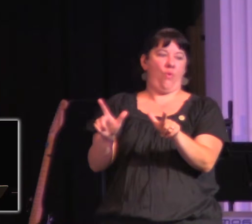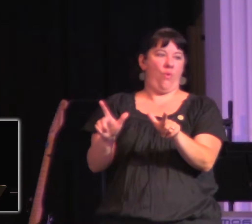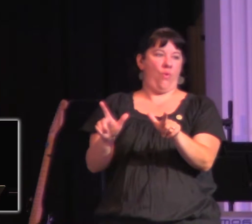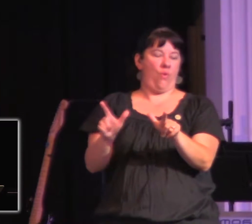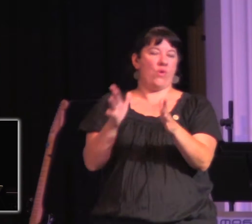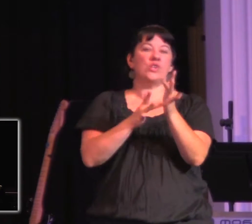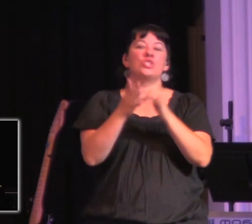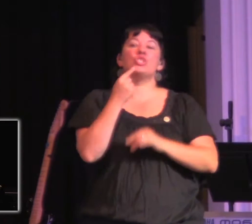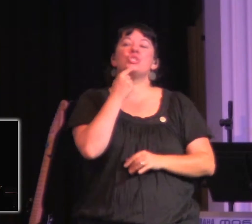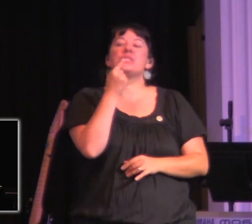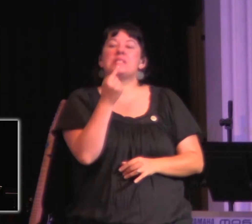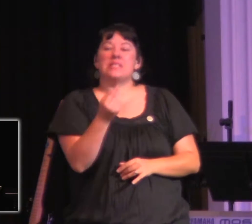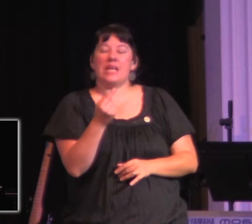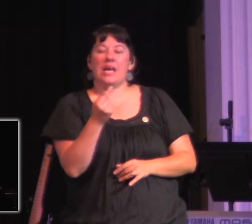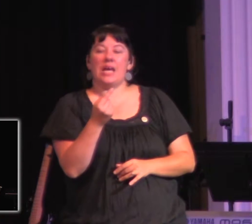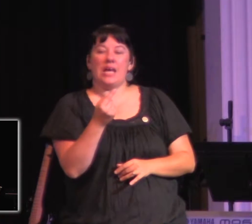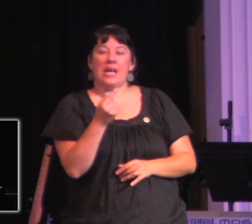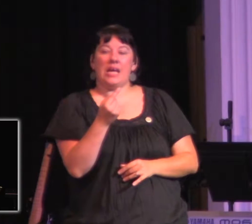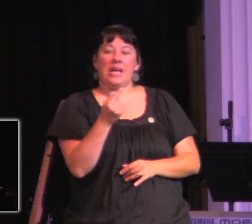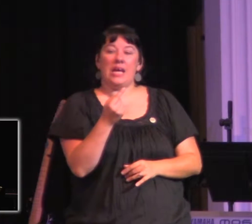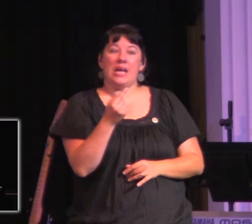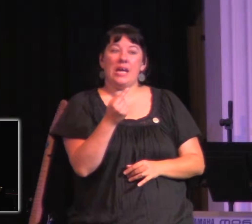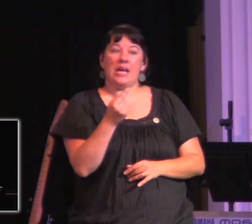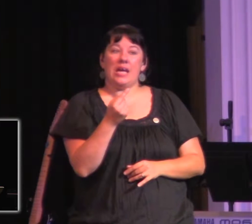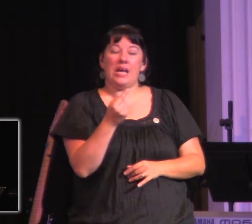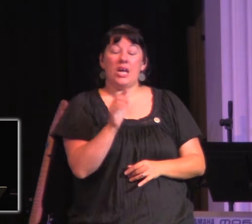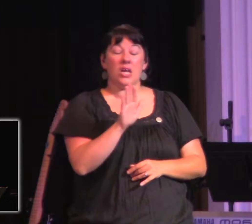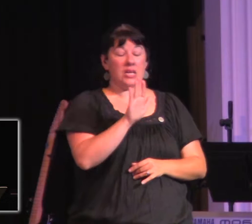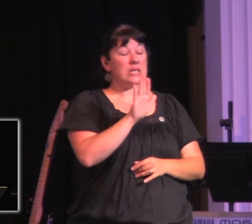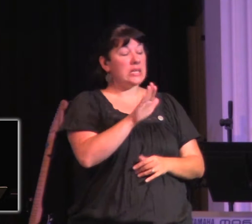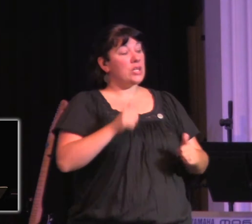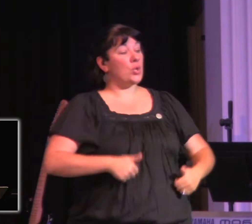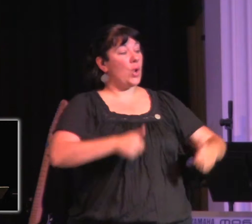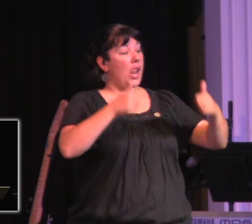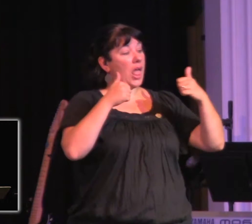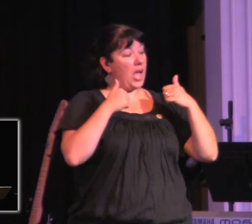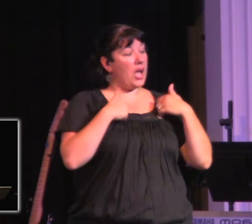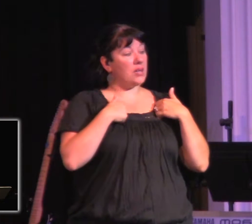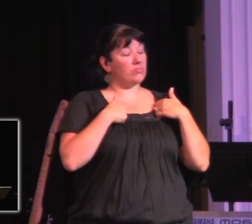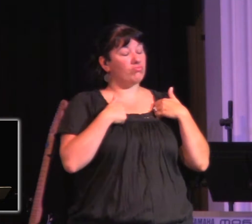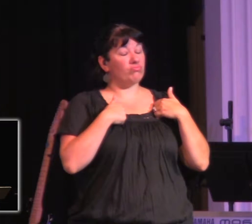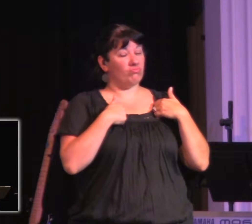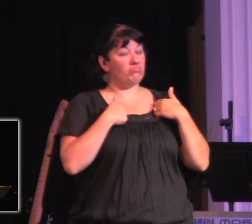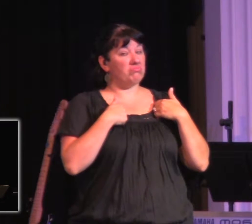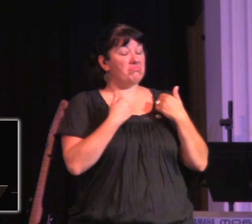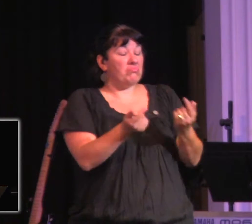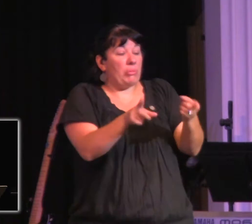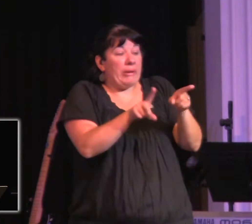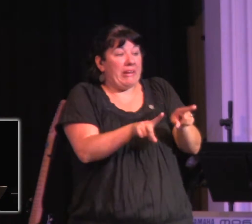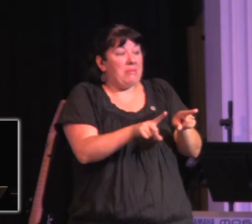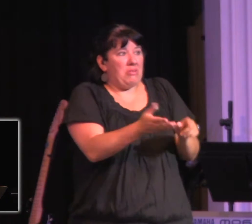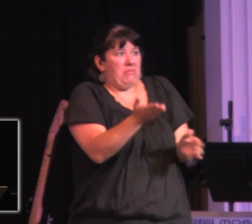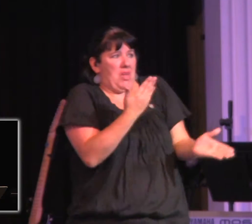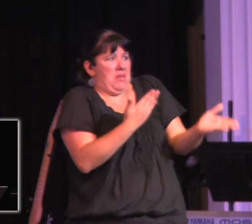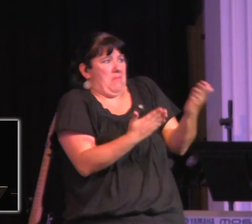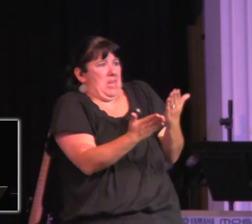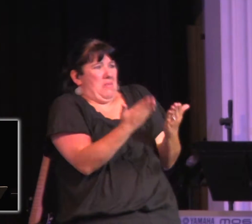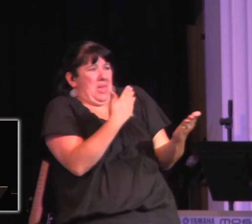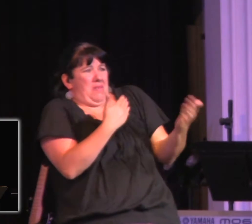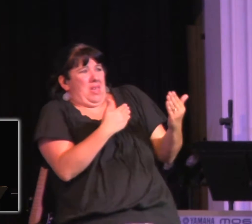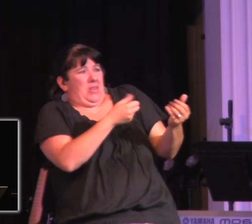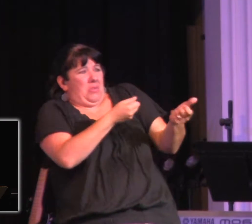going to experience trials, and you can experience things that are sorrowful. Everybody gets hurt.